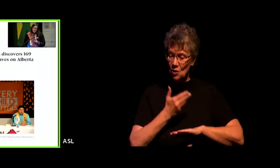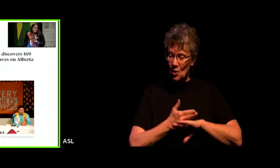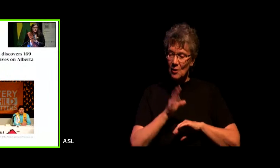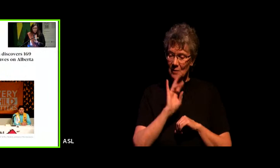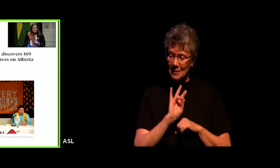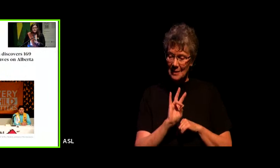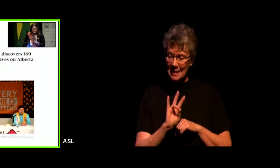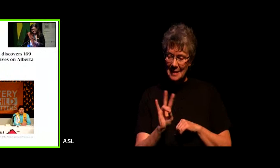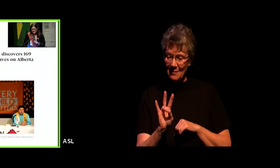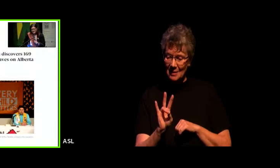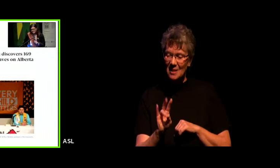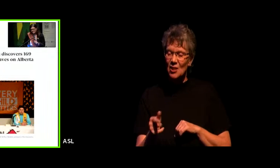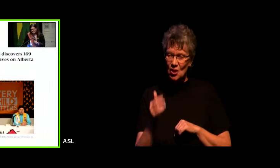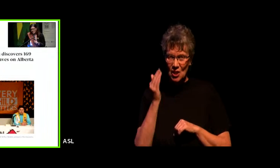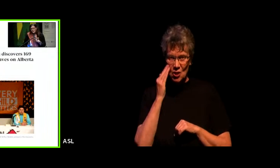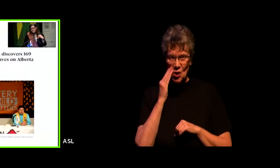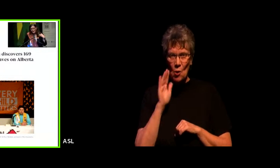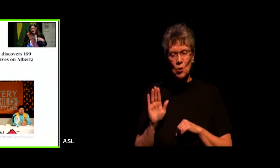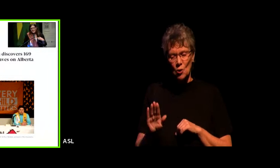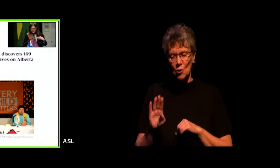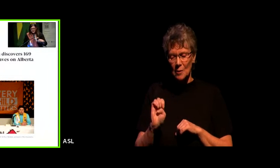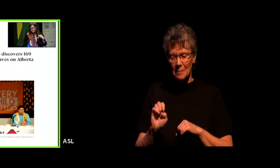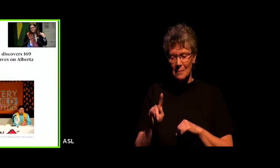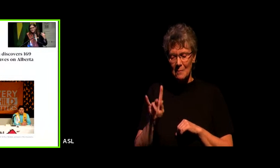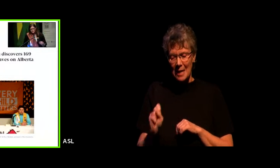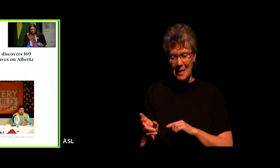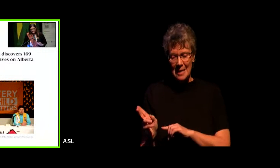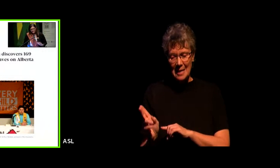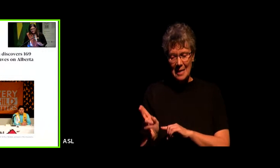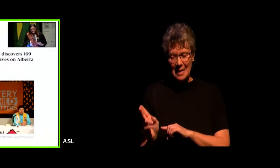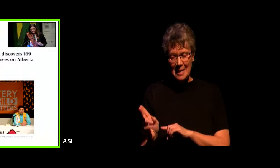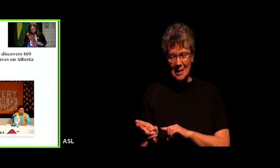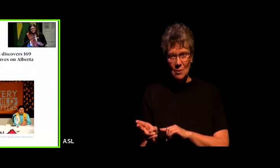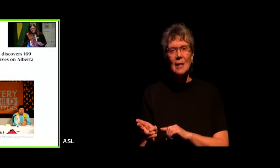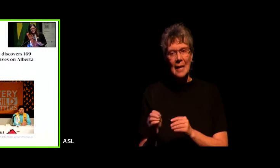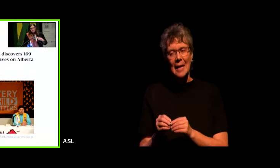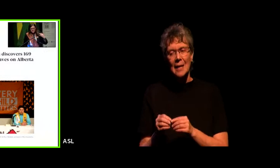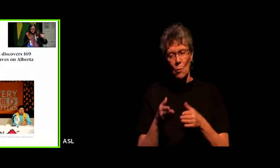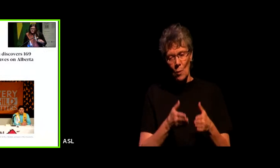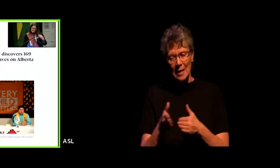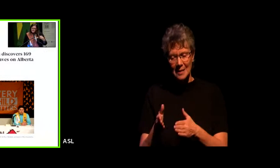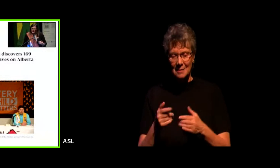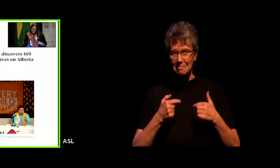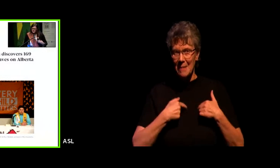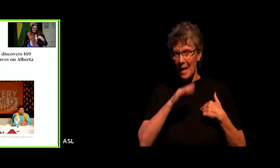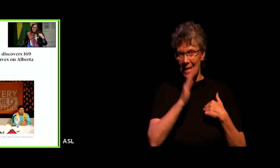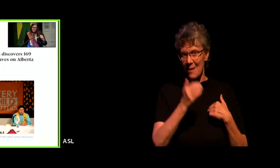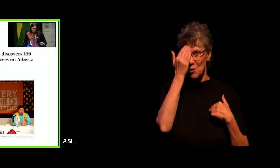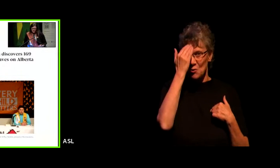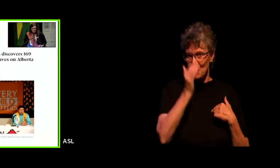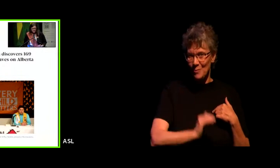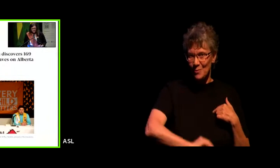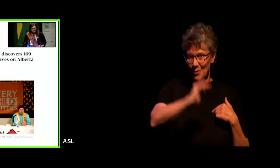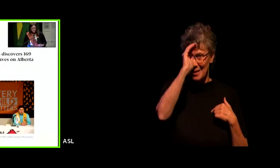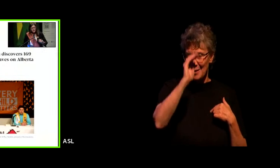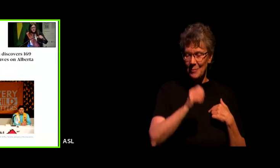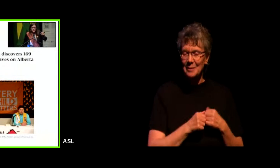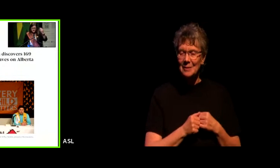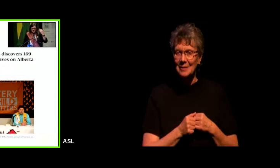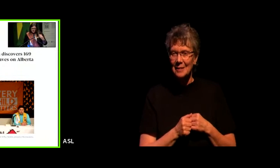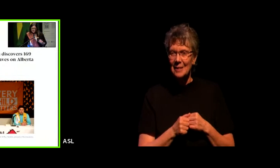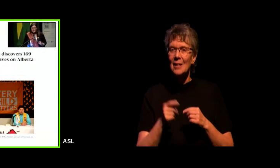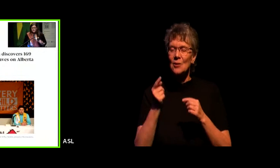that was stolen from me. So I think about the future, transforming the past for the future. We're taught